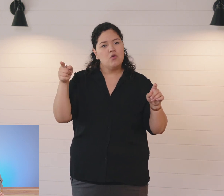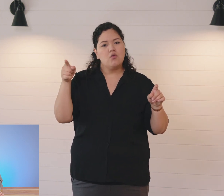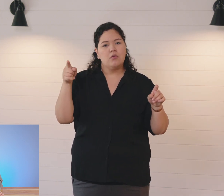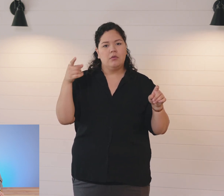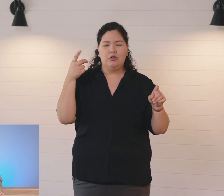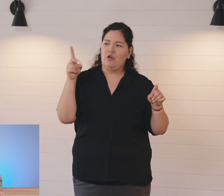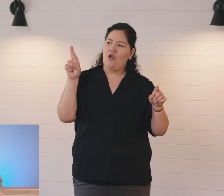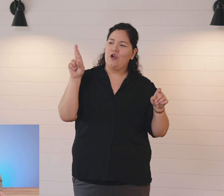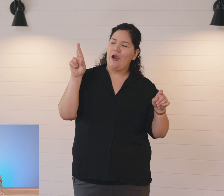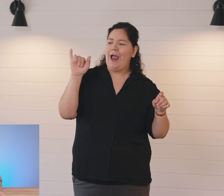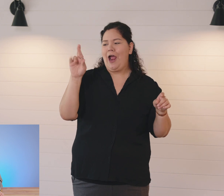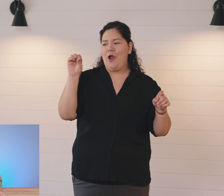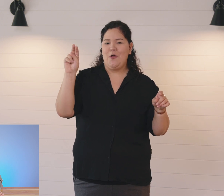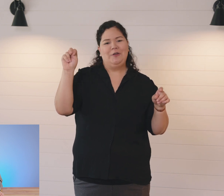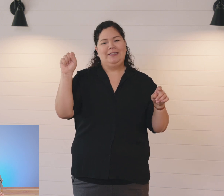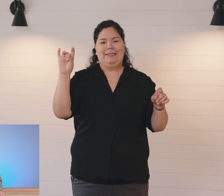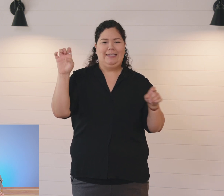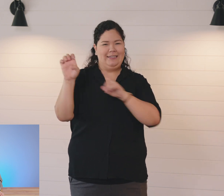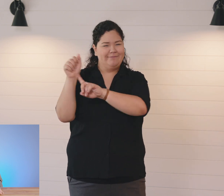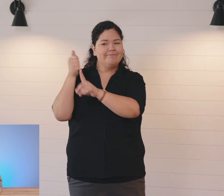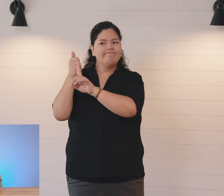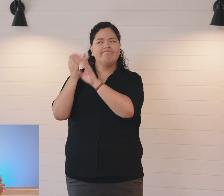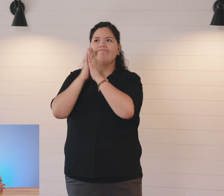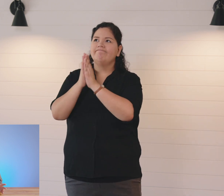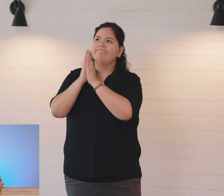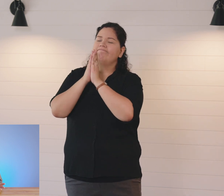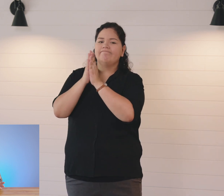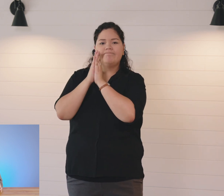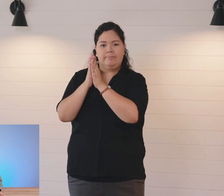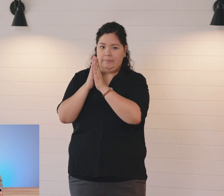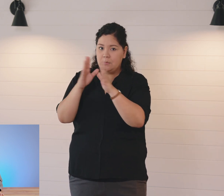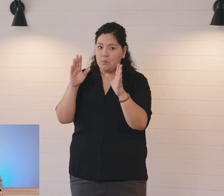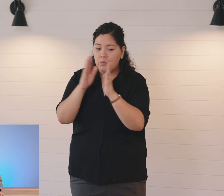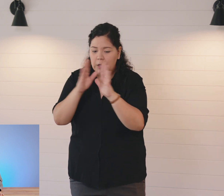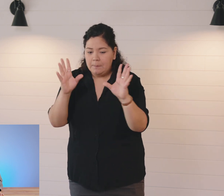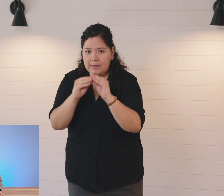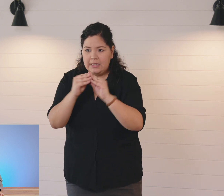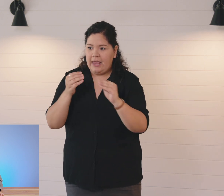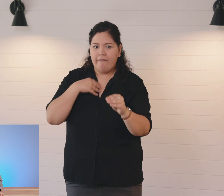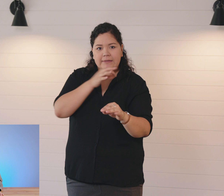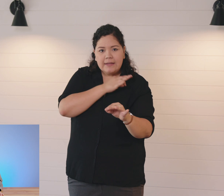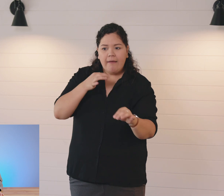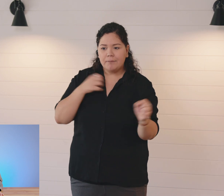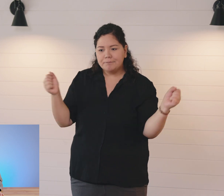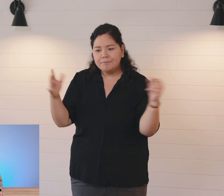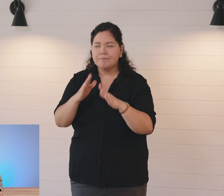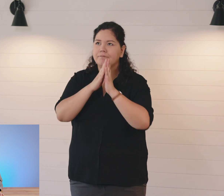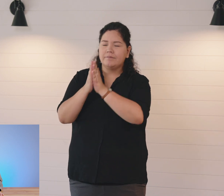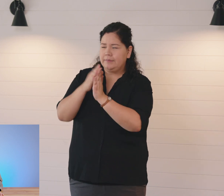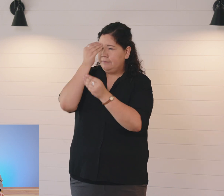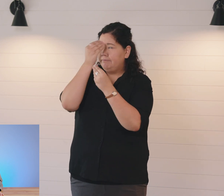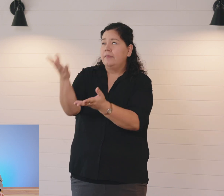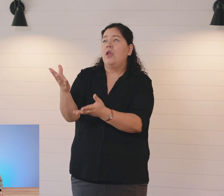Right, Dr. Ironside. He was praying in a prayer meeting with the other faculty and just said,